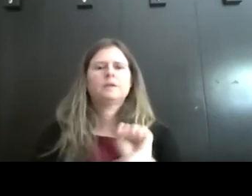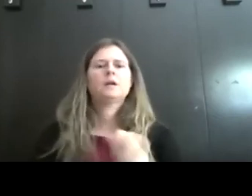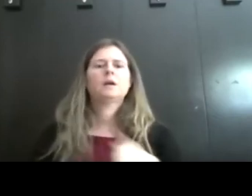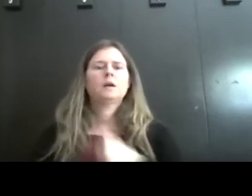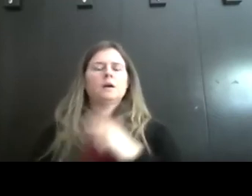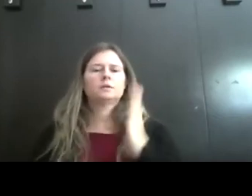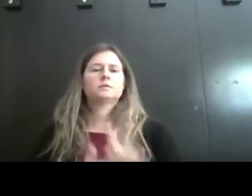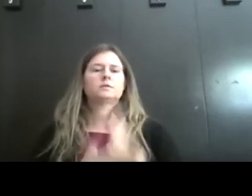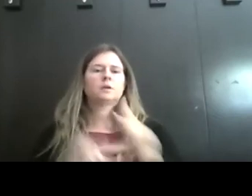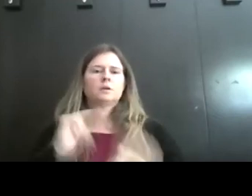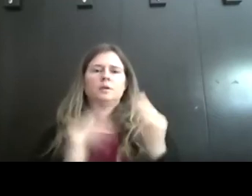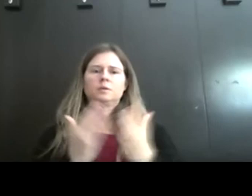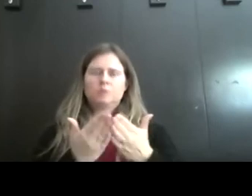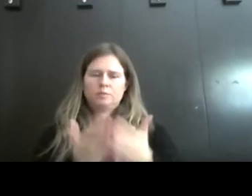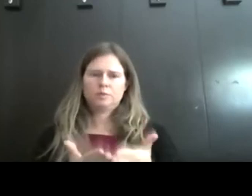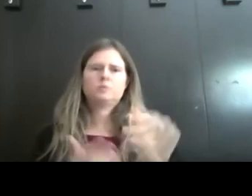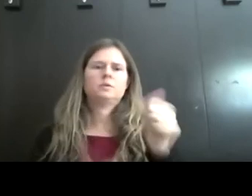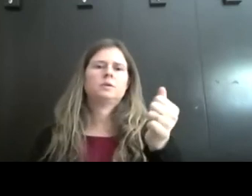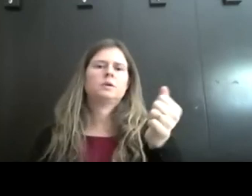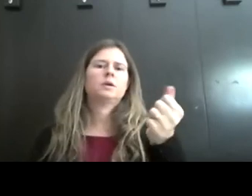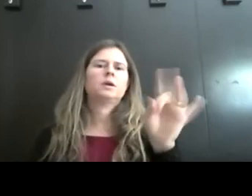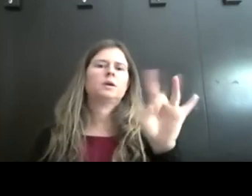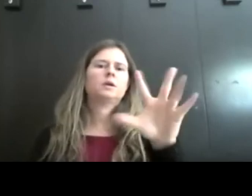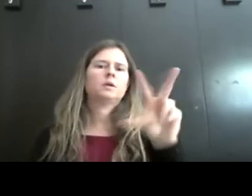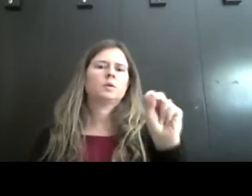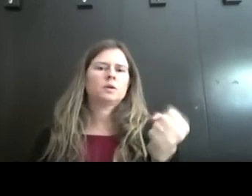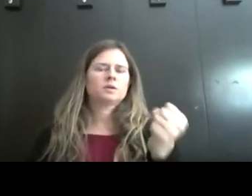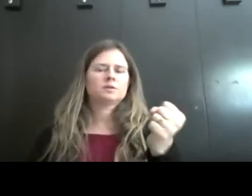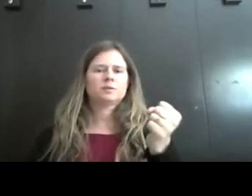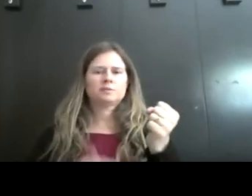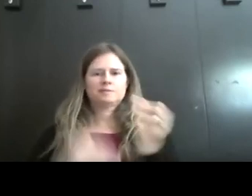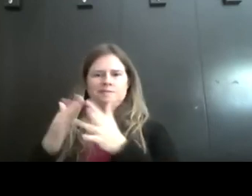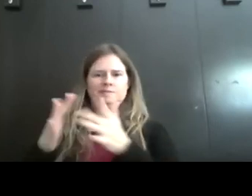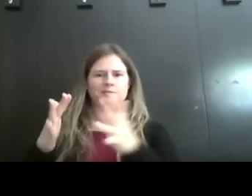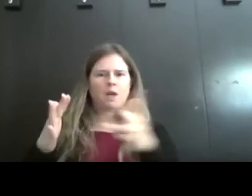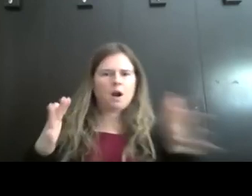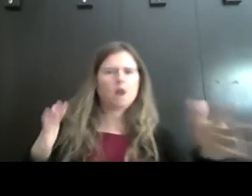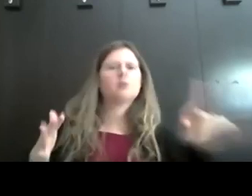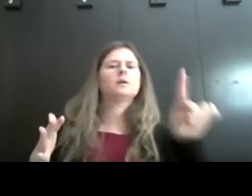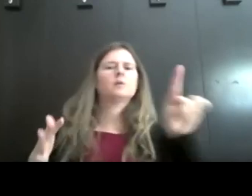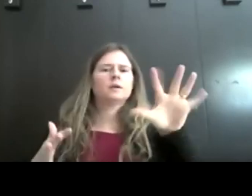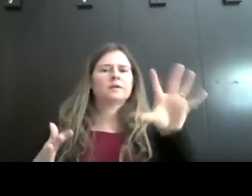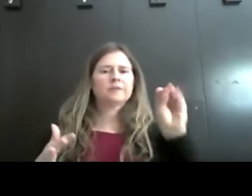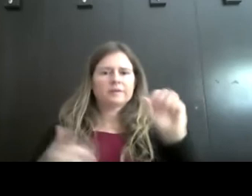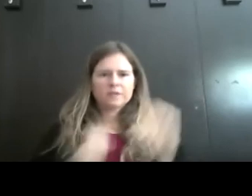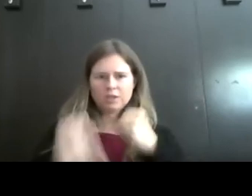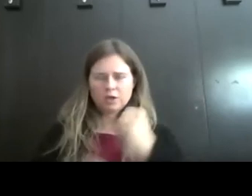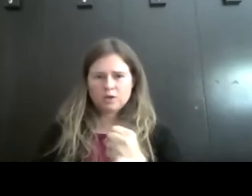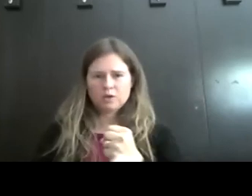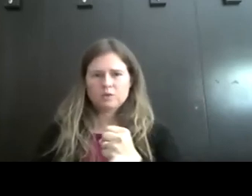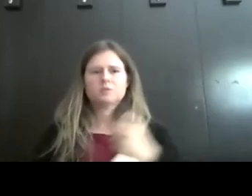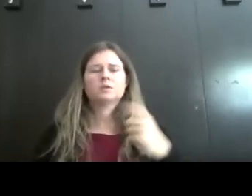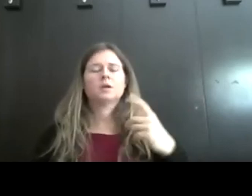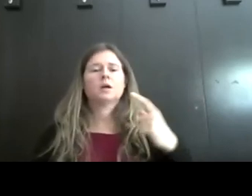the 1830s. So there was 150 years that a traditional Chumash canoe did not make any trips